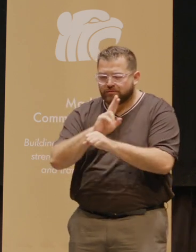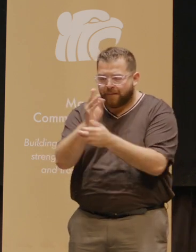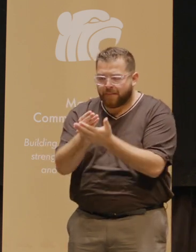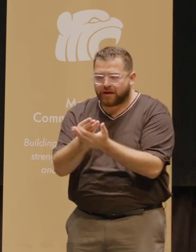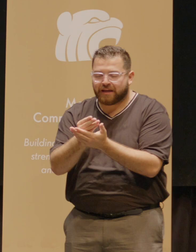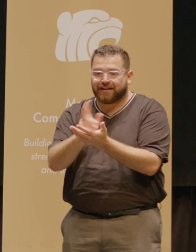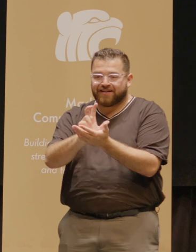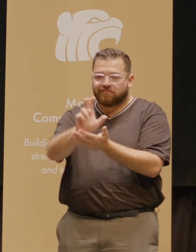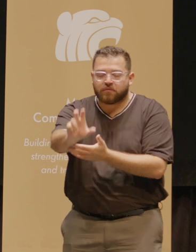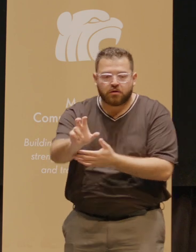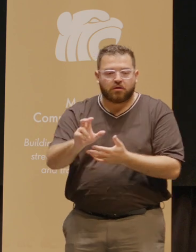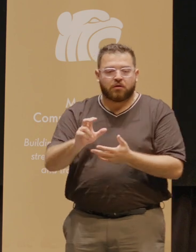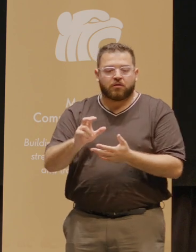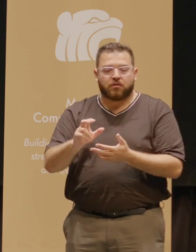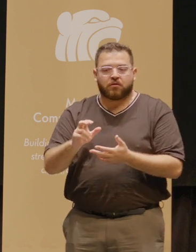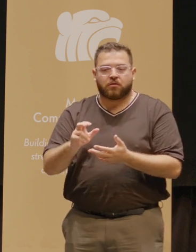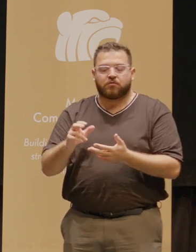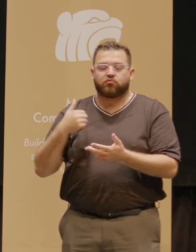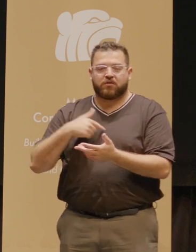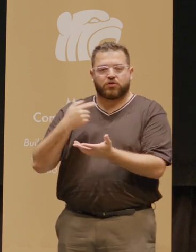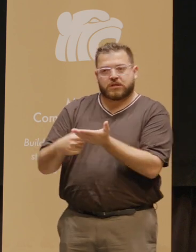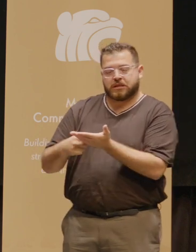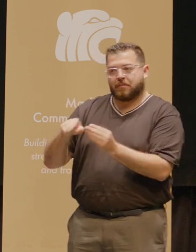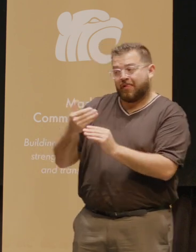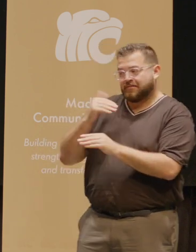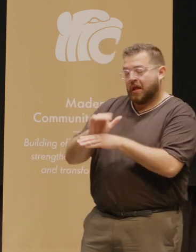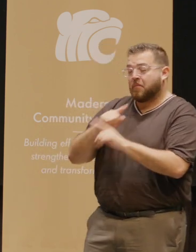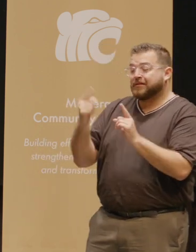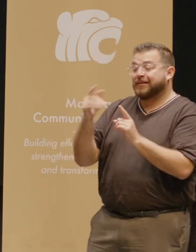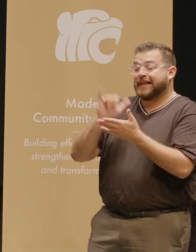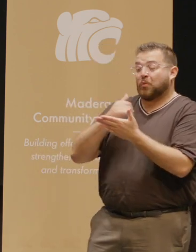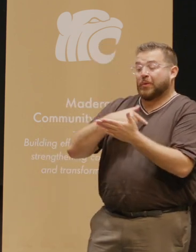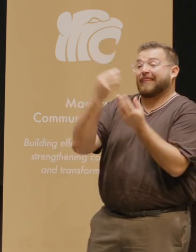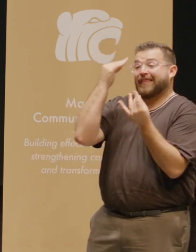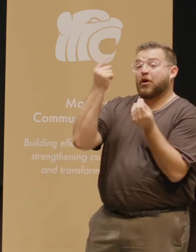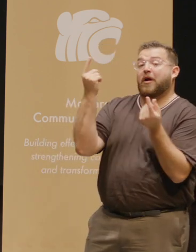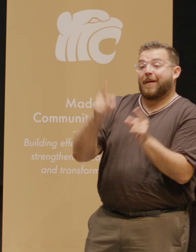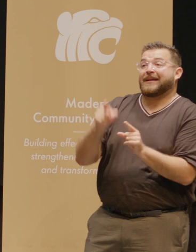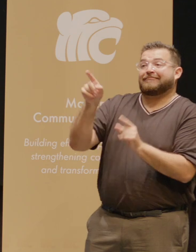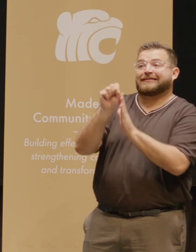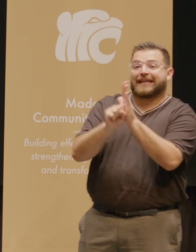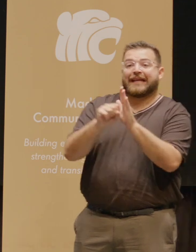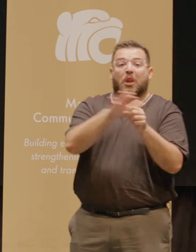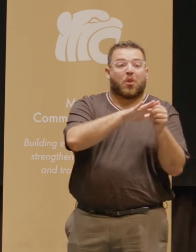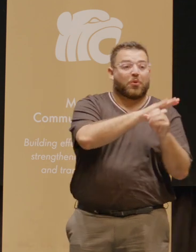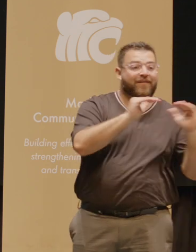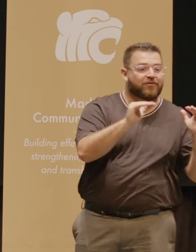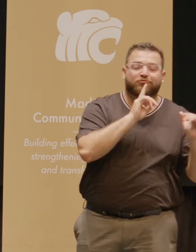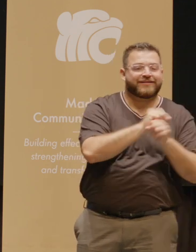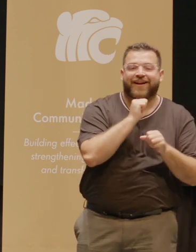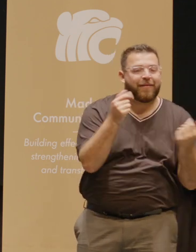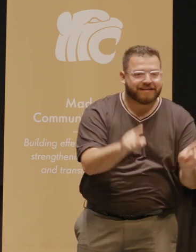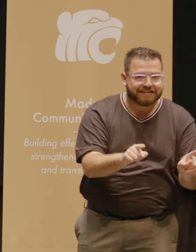meaningful impact. And it was actually a really good conversation last night, because some of the things that we think are happening at the state level, at the local level, are actually not happening at the local level that